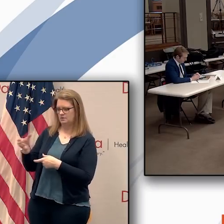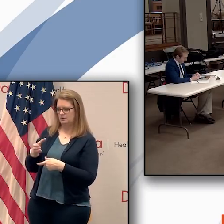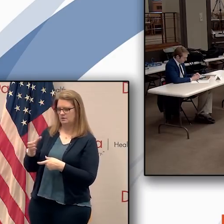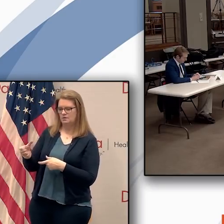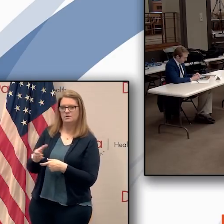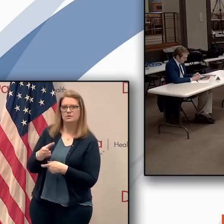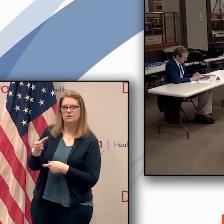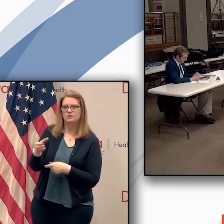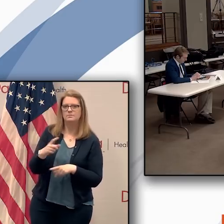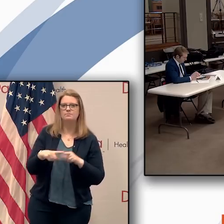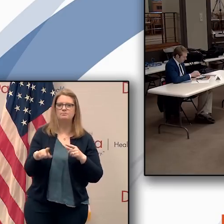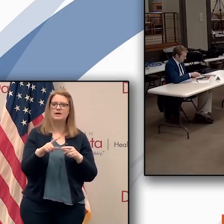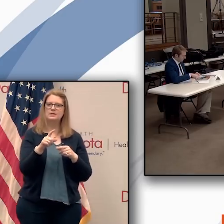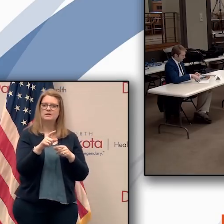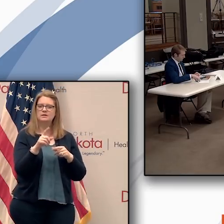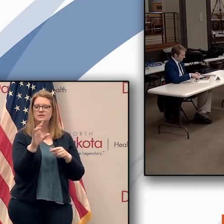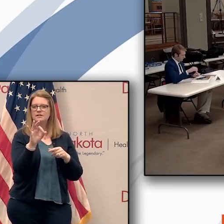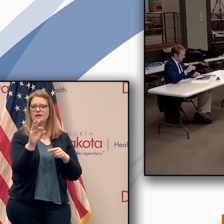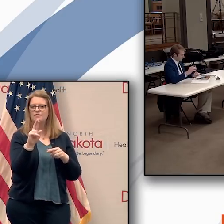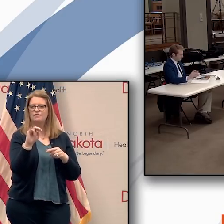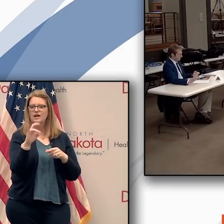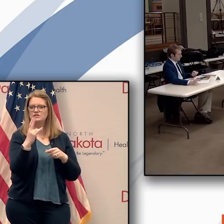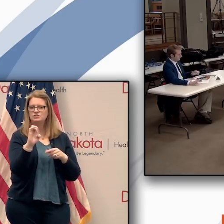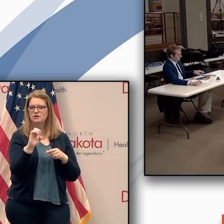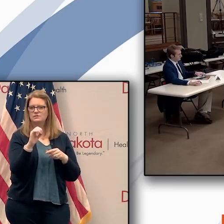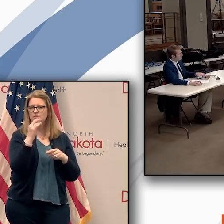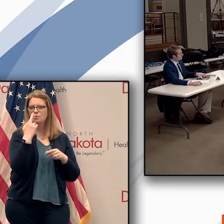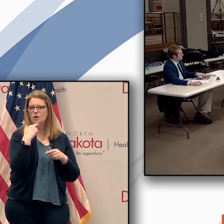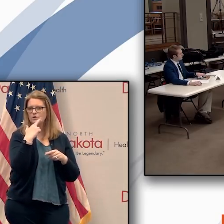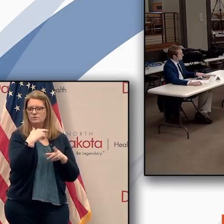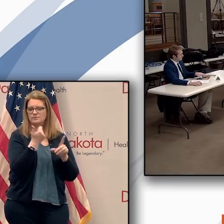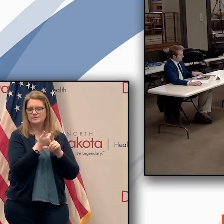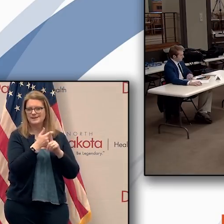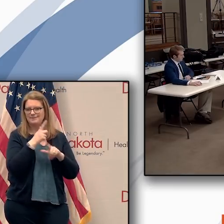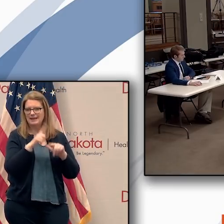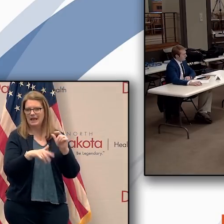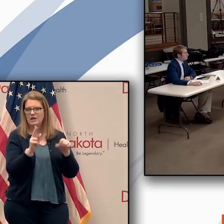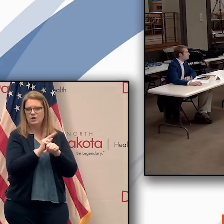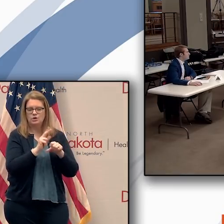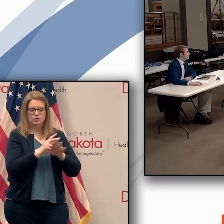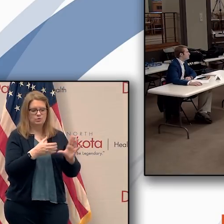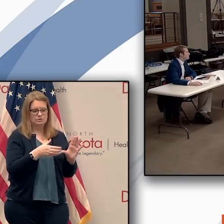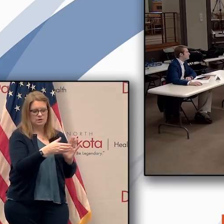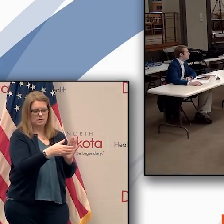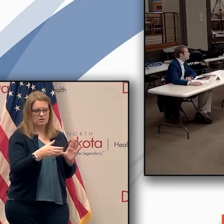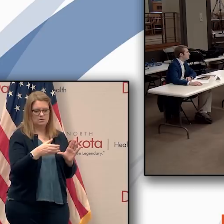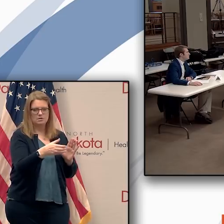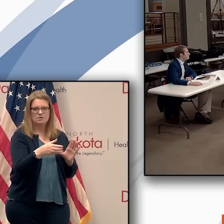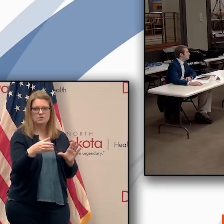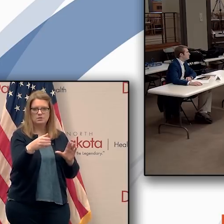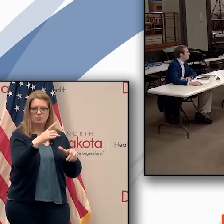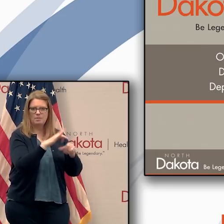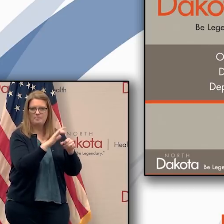franchise and other restaurants are excluded from using them. Can you explain